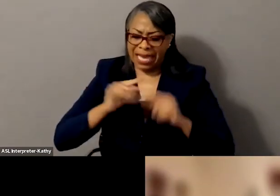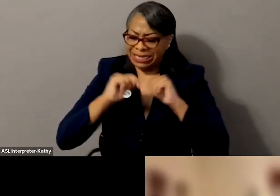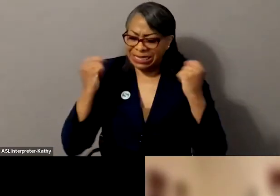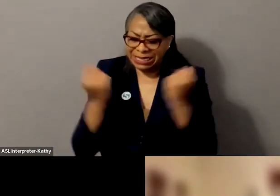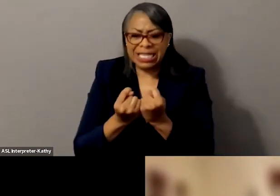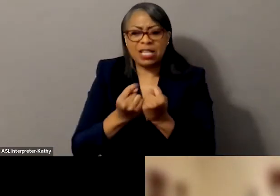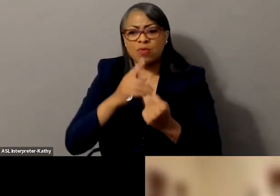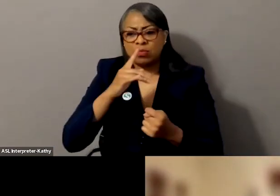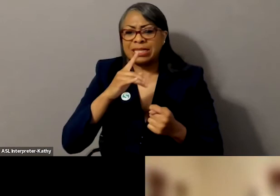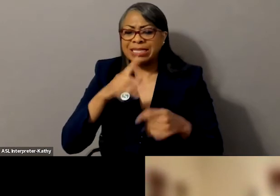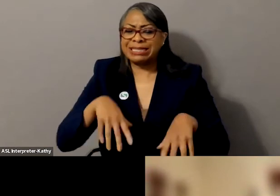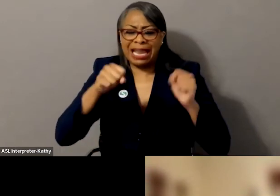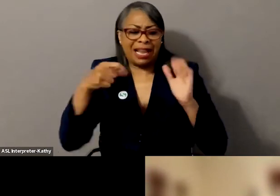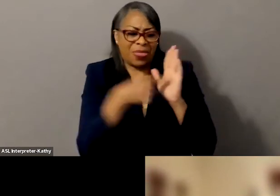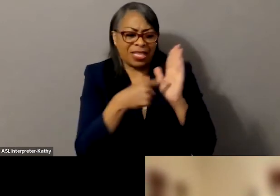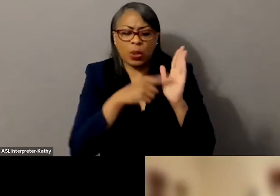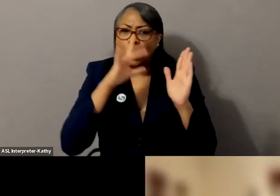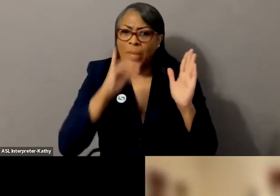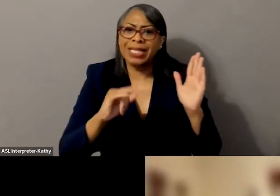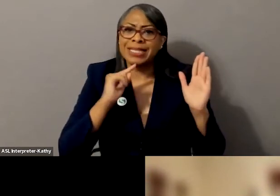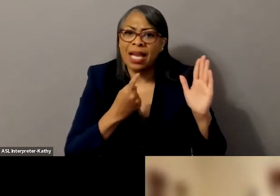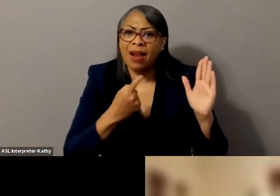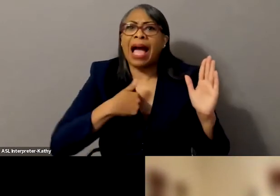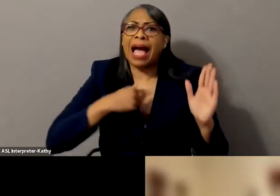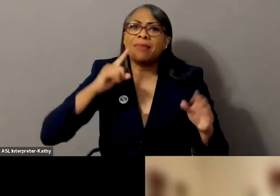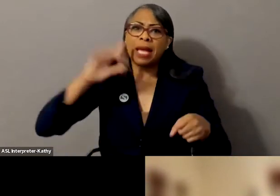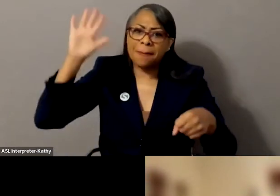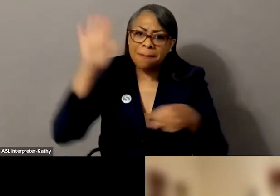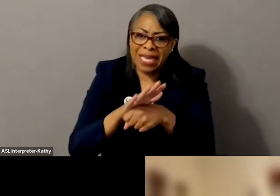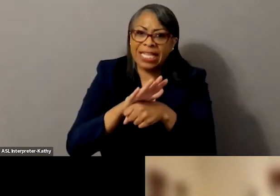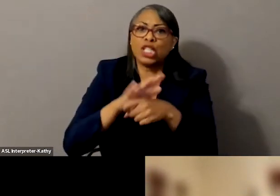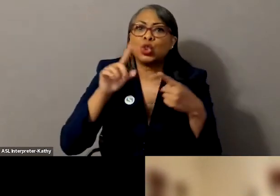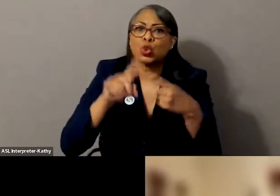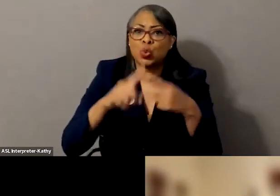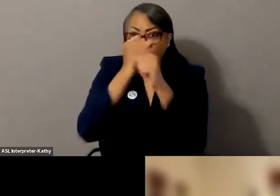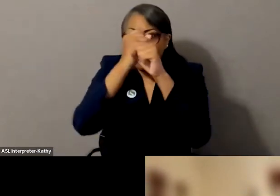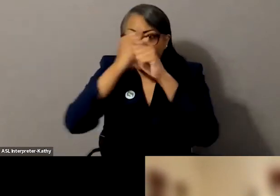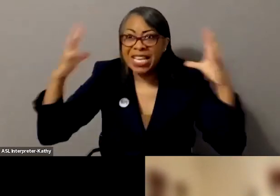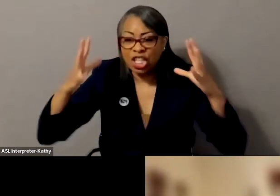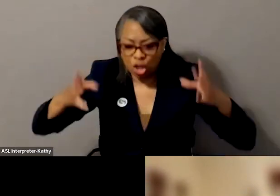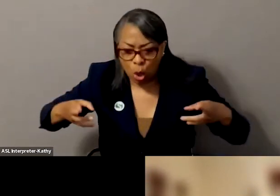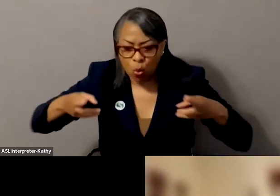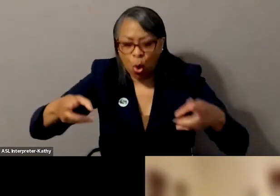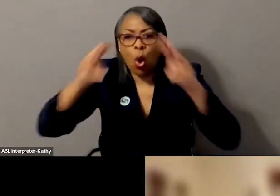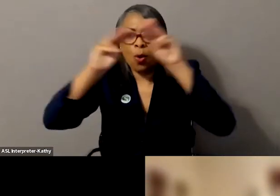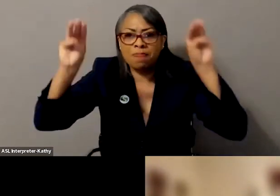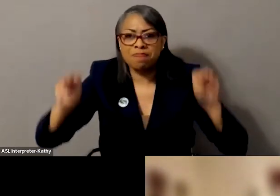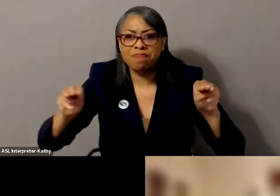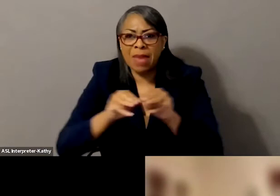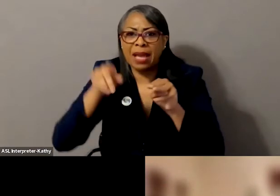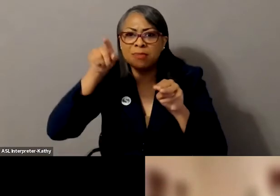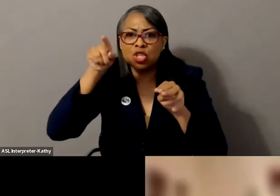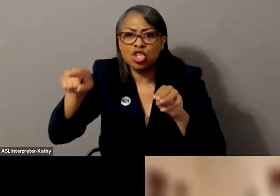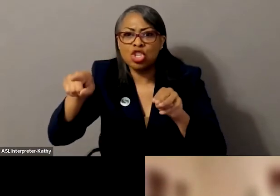you. I want you to know that I am committed to the vision and the roadmap that you've laid out here for us. And